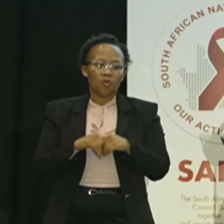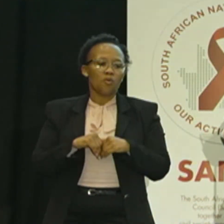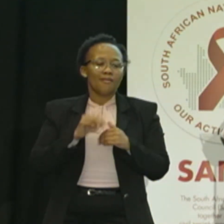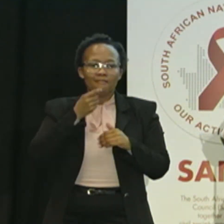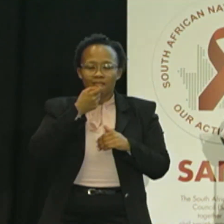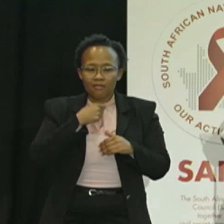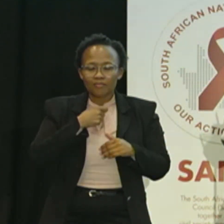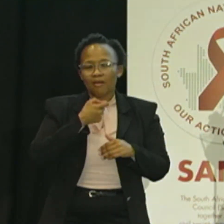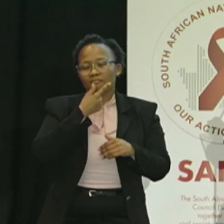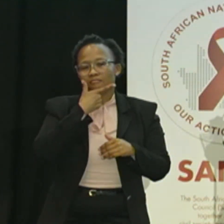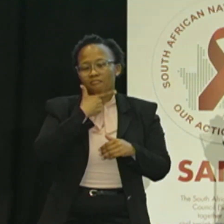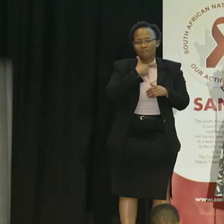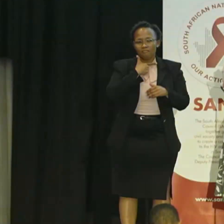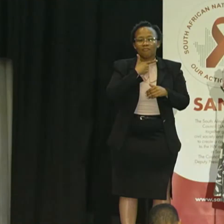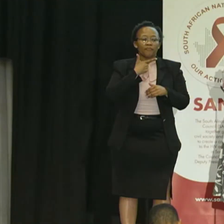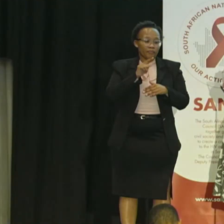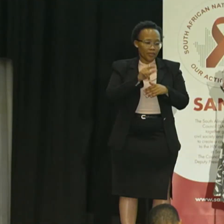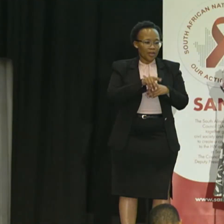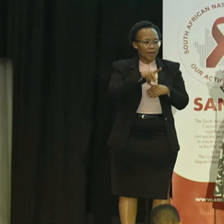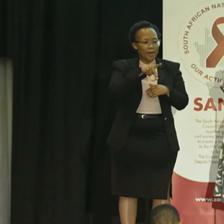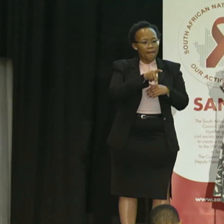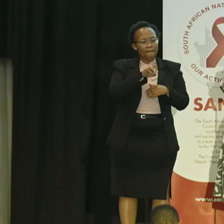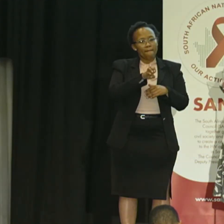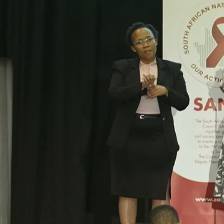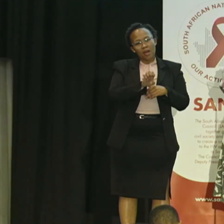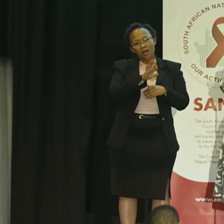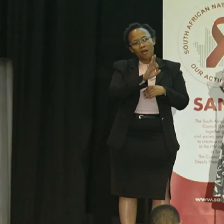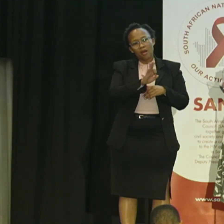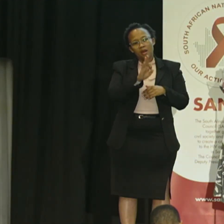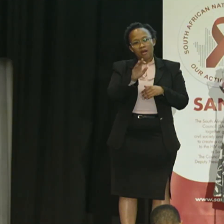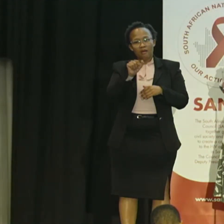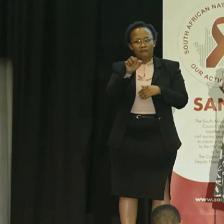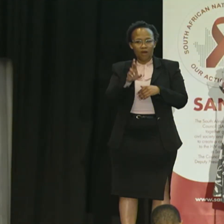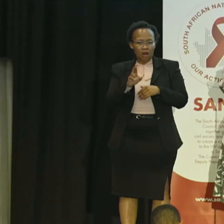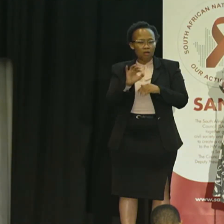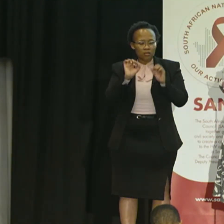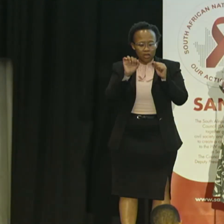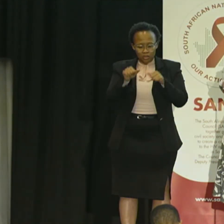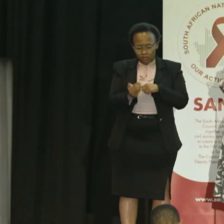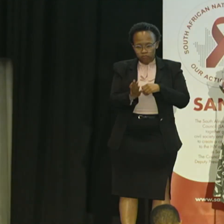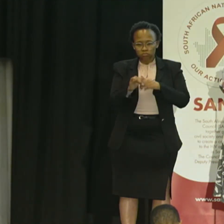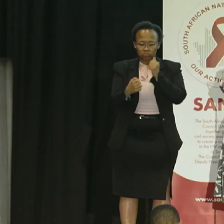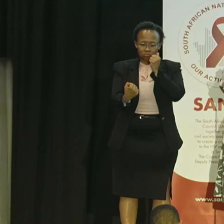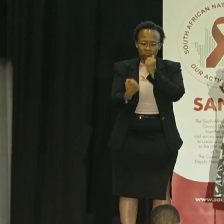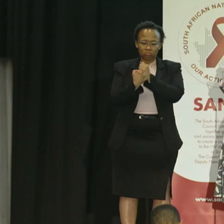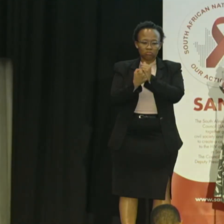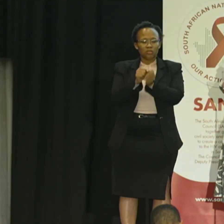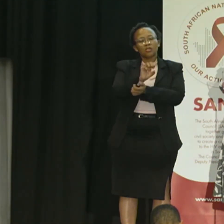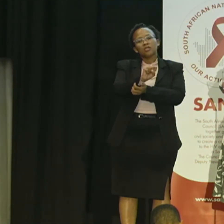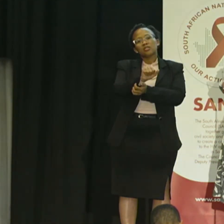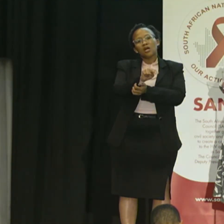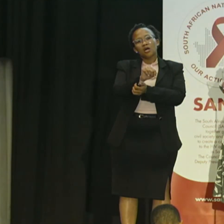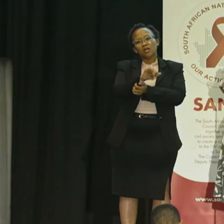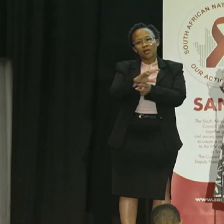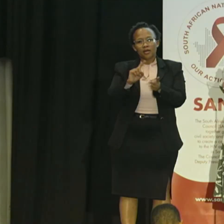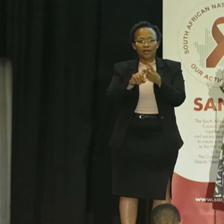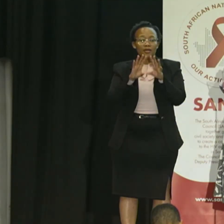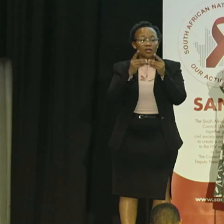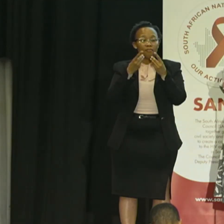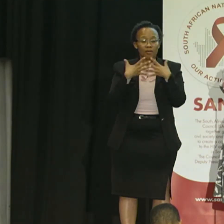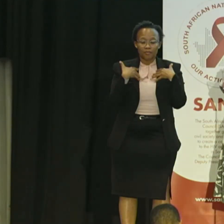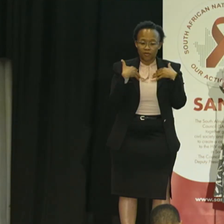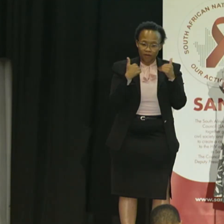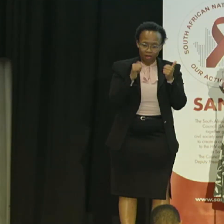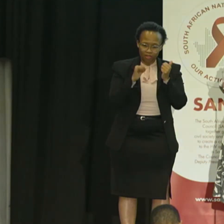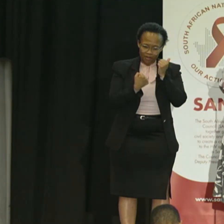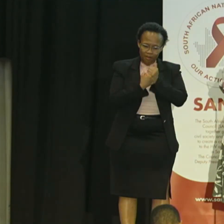done. PEPFAR is here to support SANAC, the Department of Health, and through technical